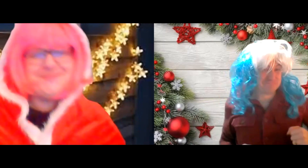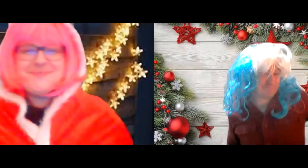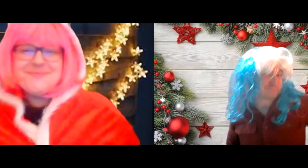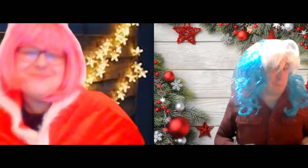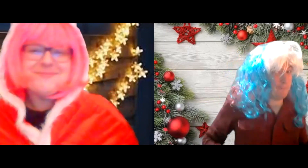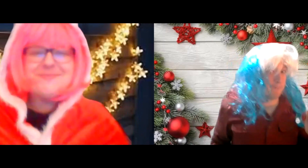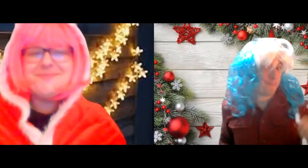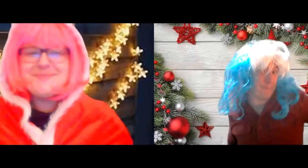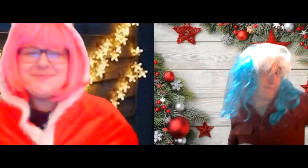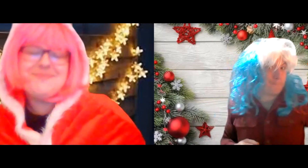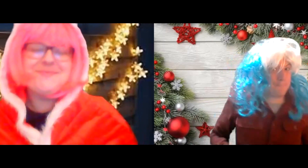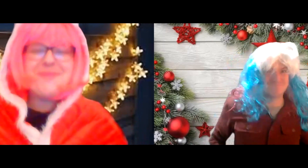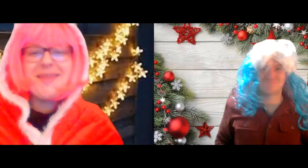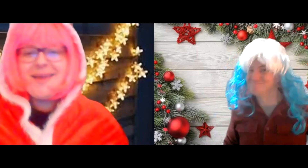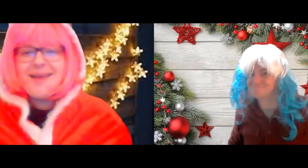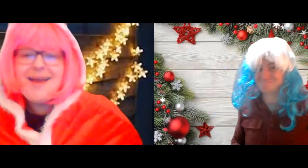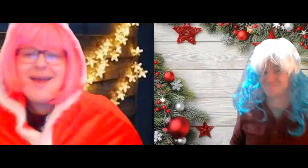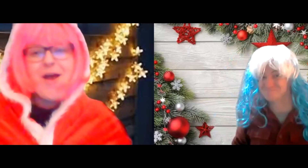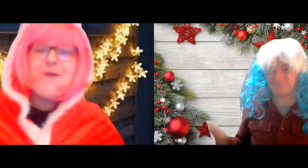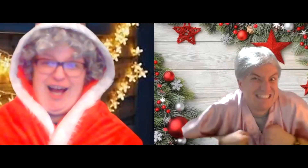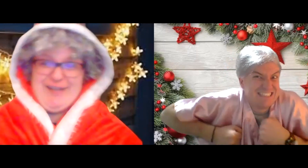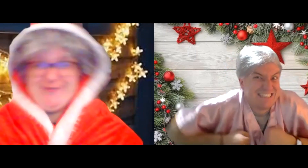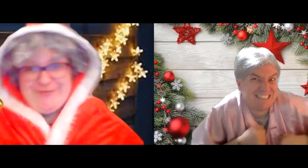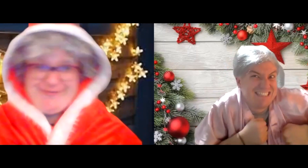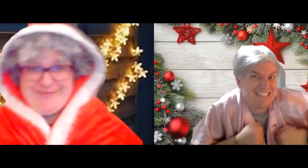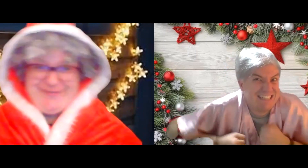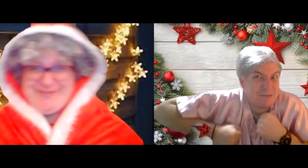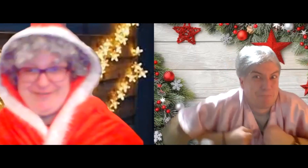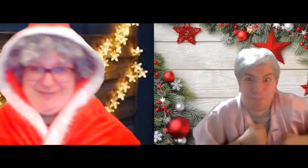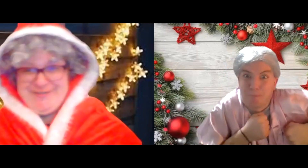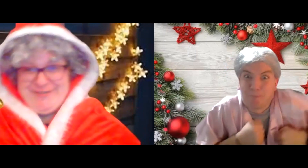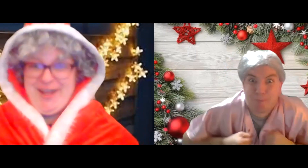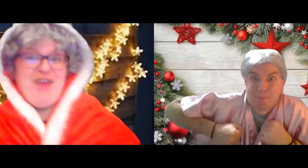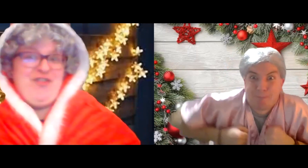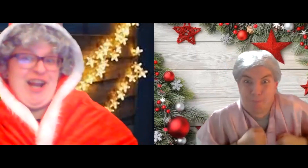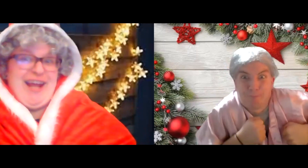Feliz Navidad. Prospero año y felicidad.